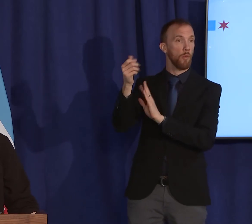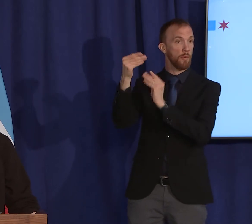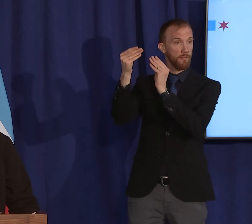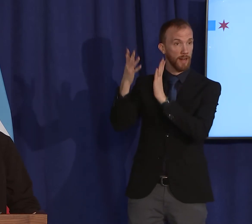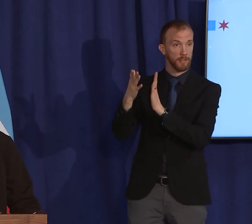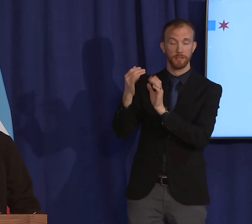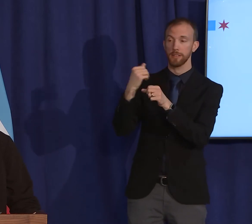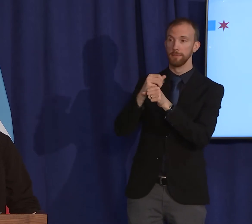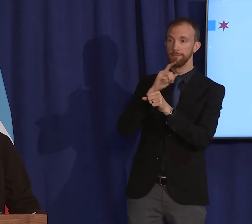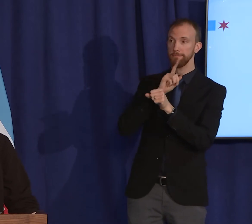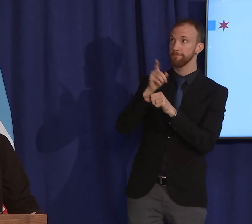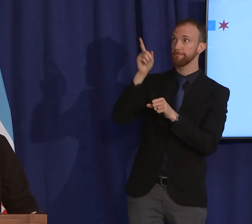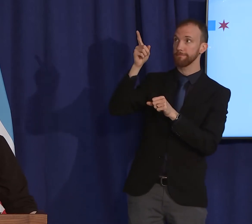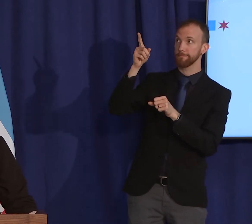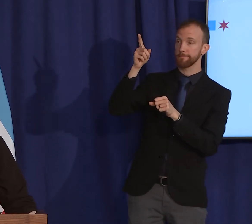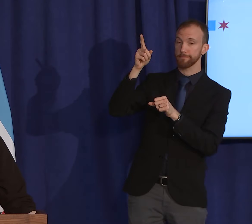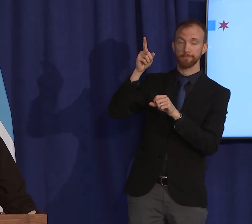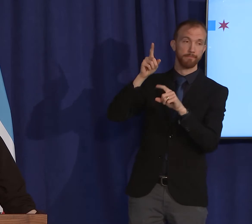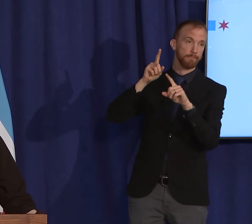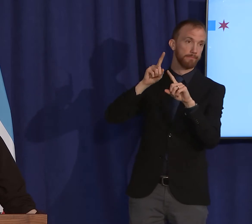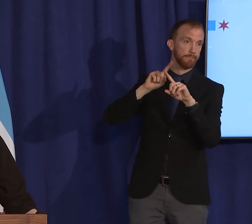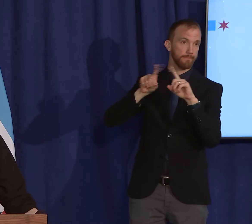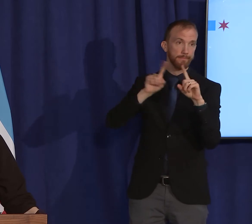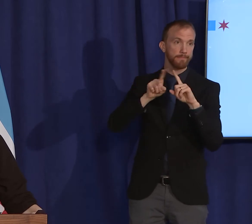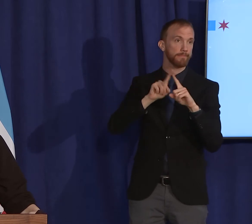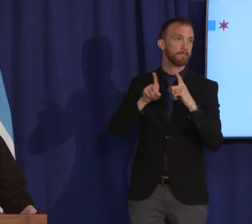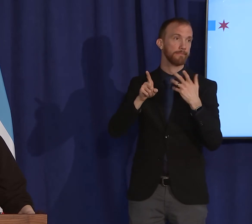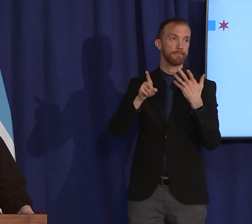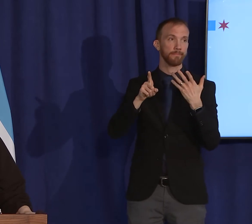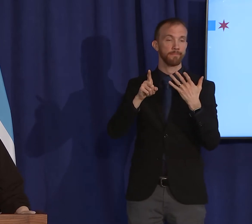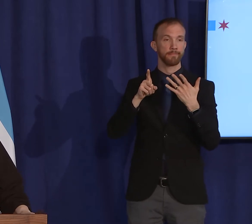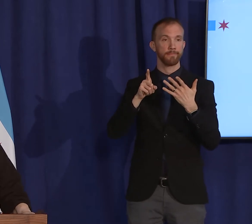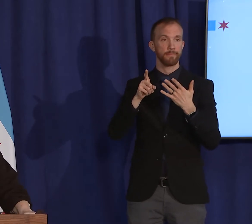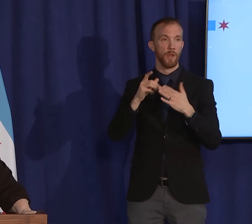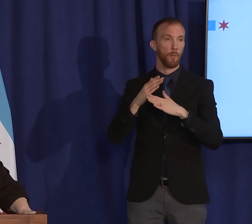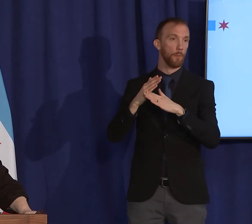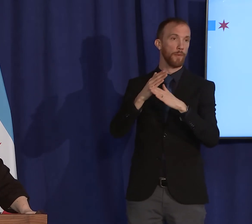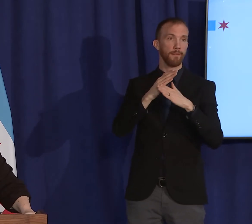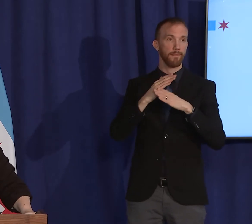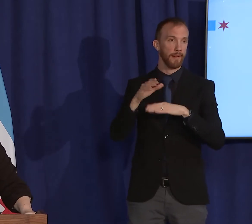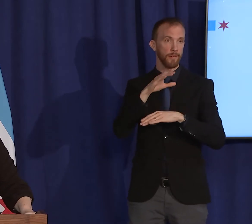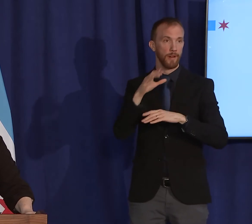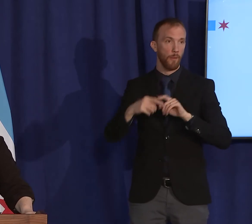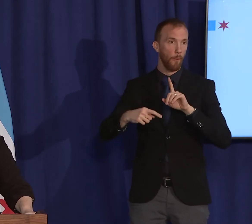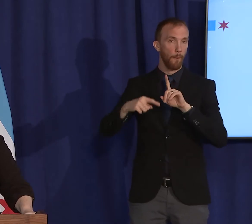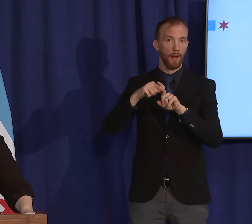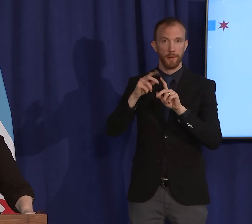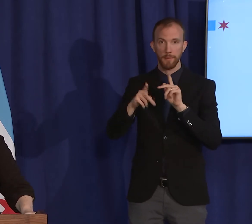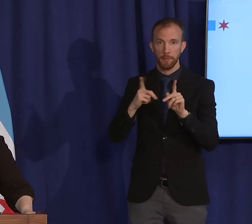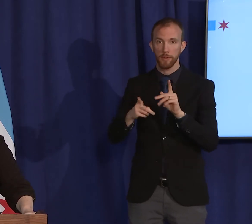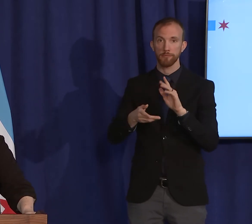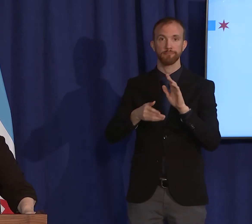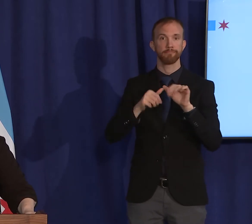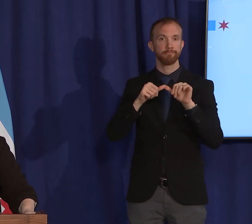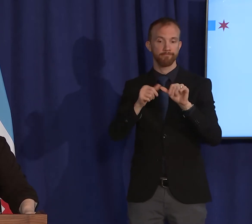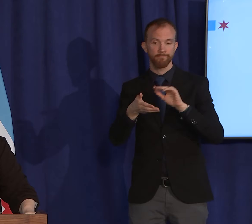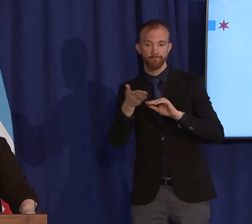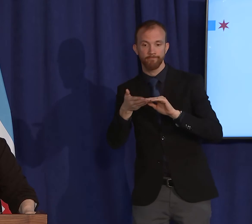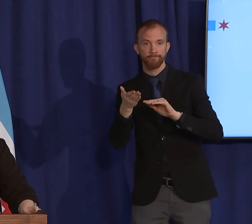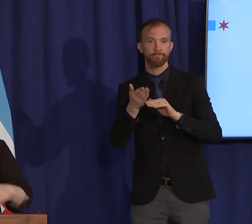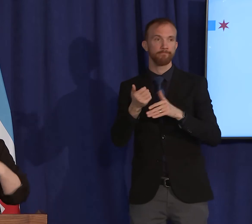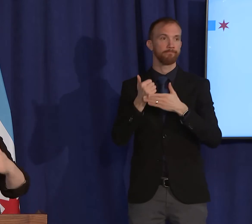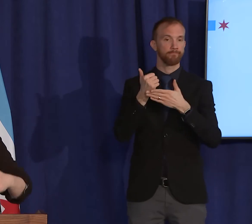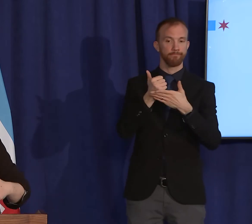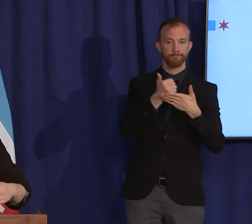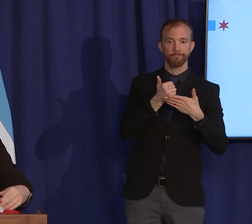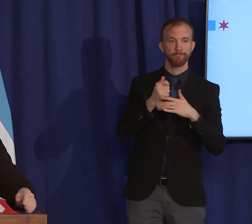Protect Chicago Plus initiatives continue, are uninterrupted, are serving only Austin residents. We're also working